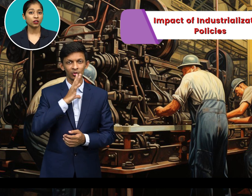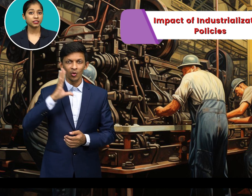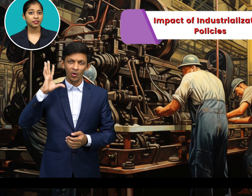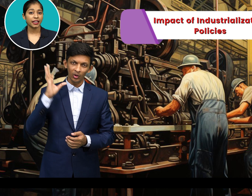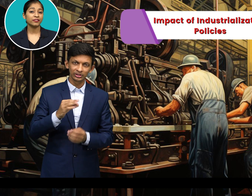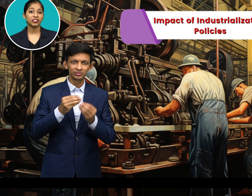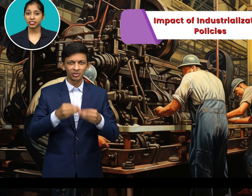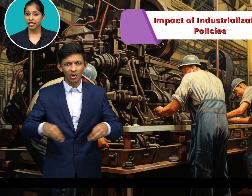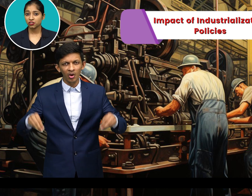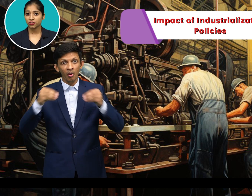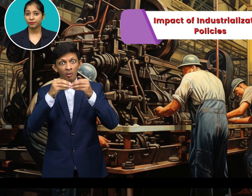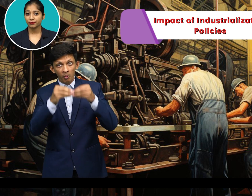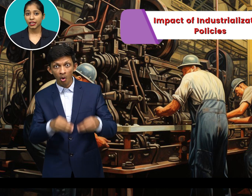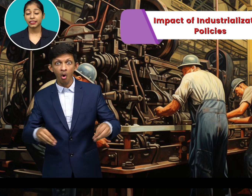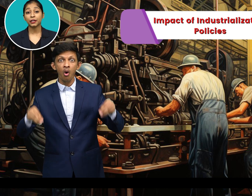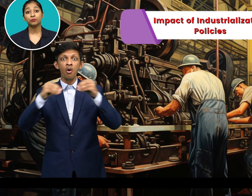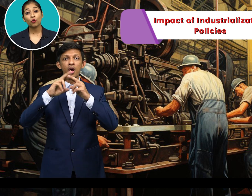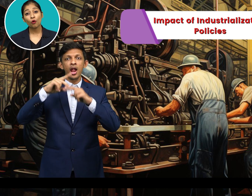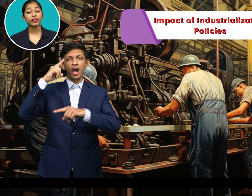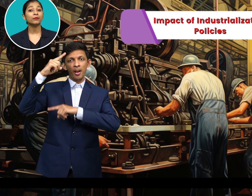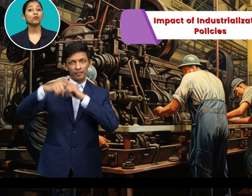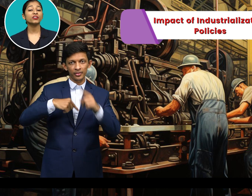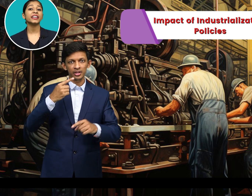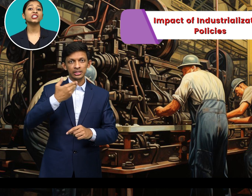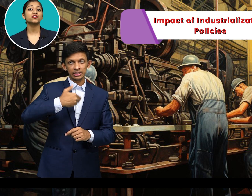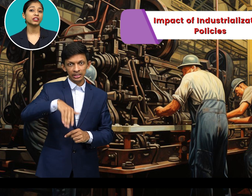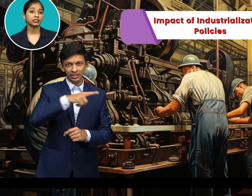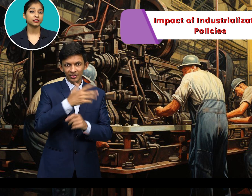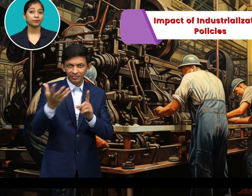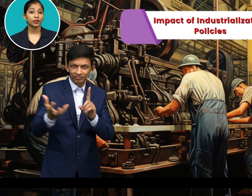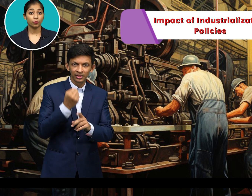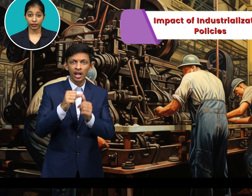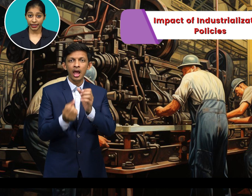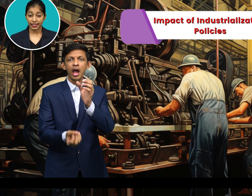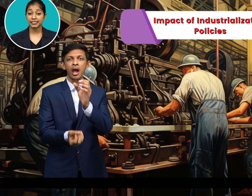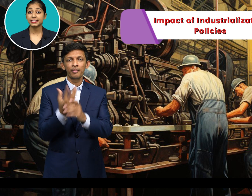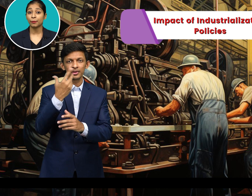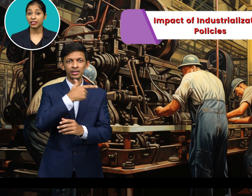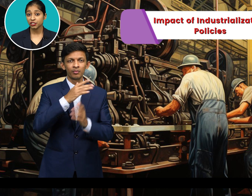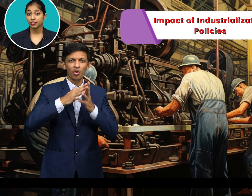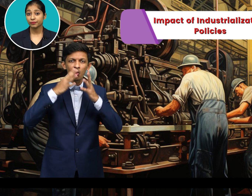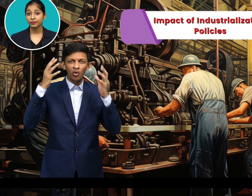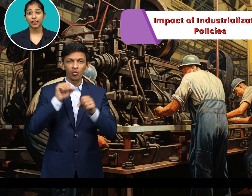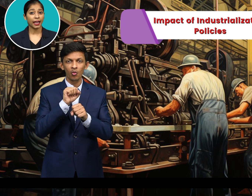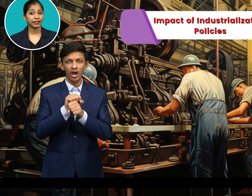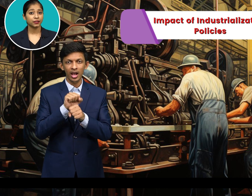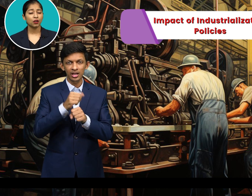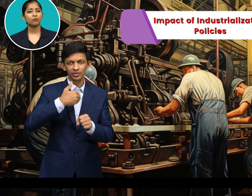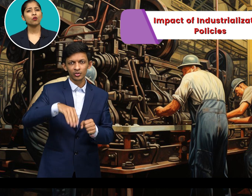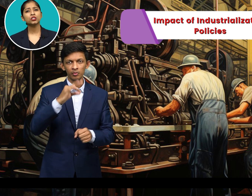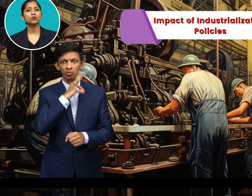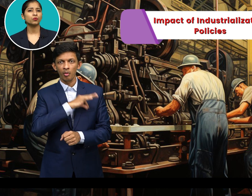It was envisaged that more and more industries would get established